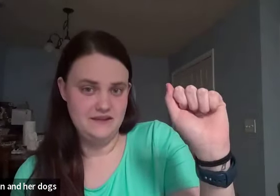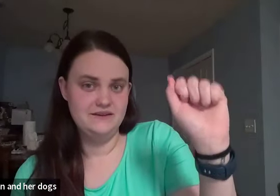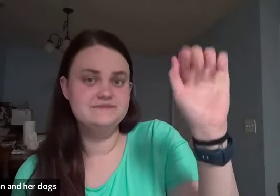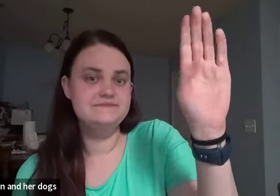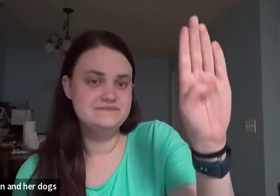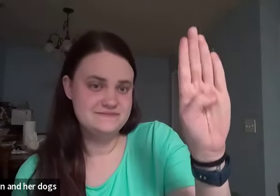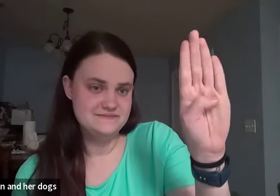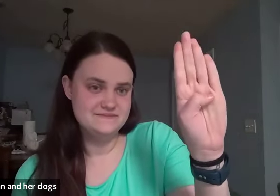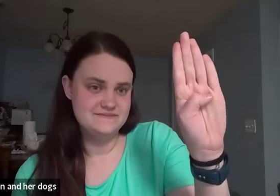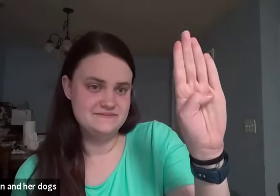B,